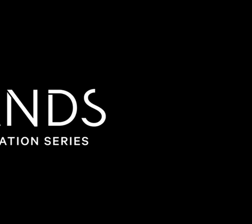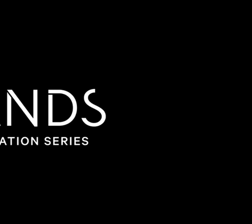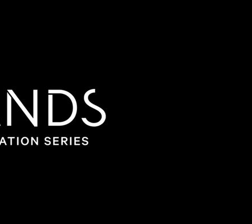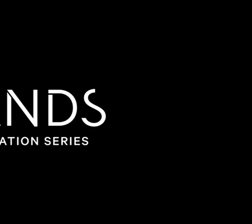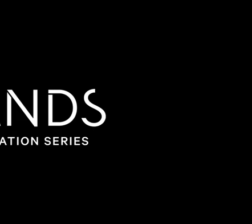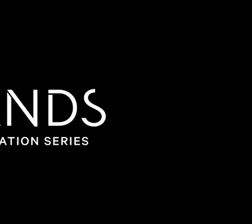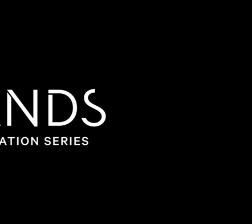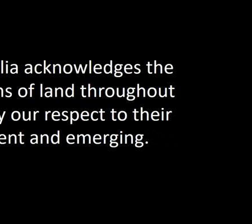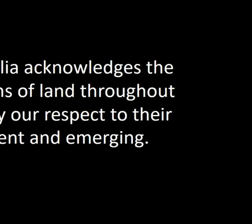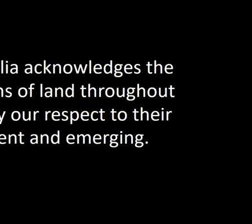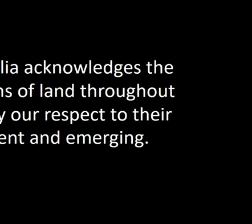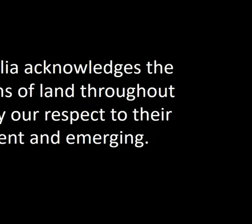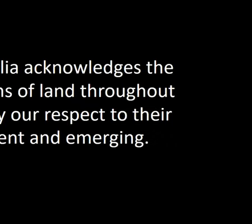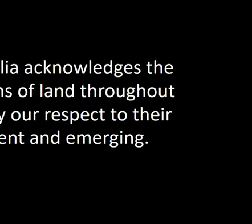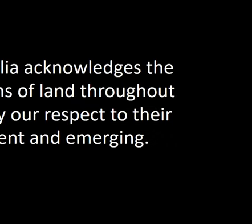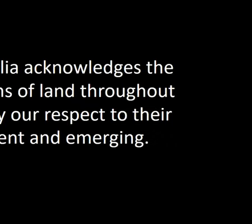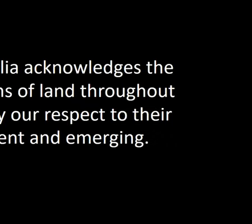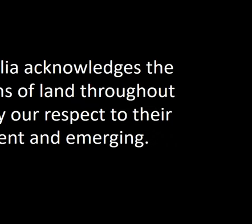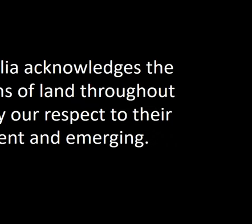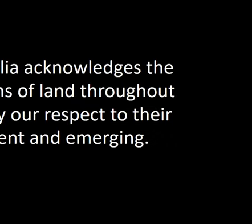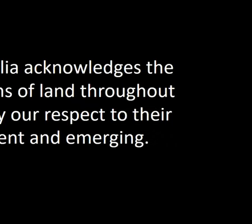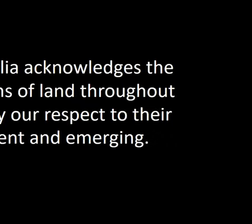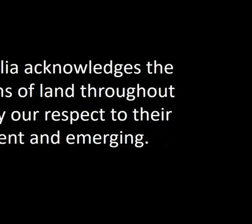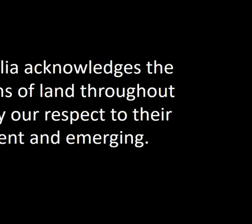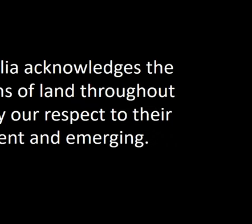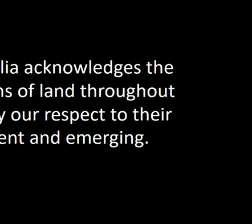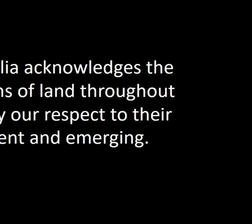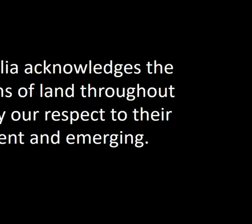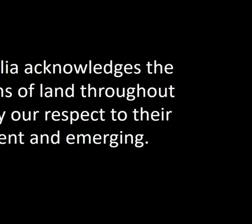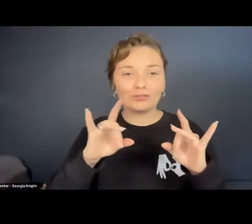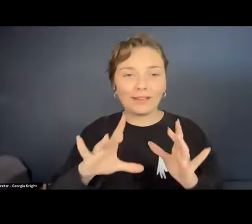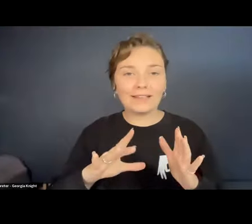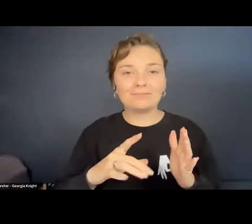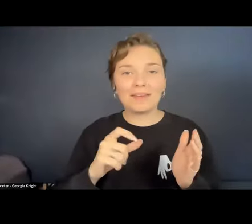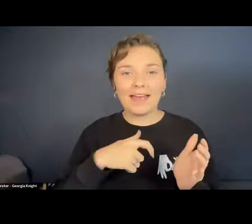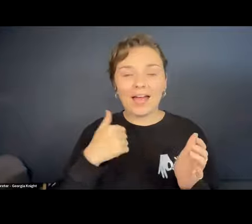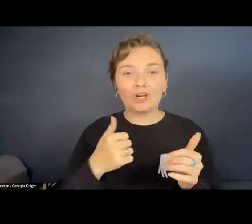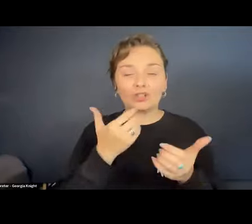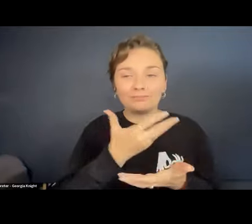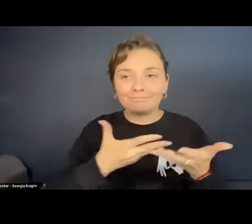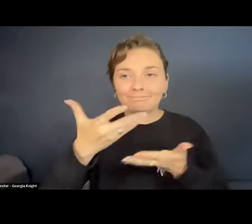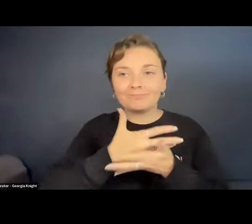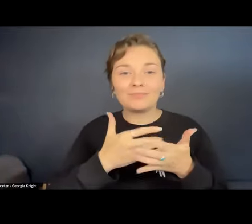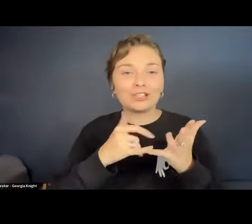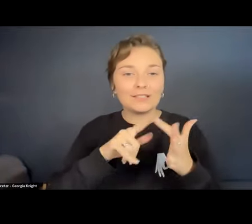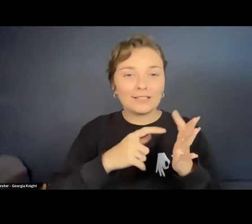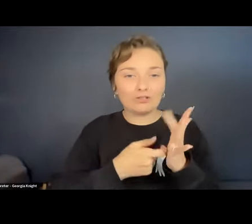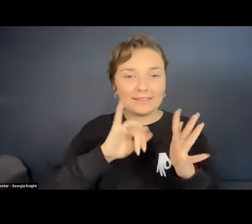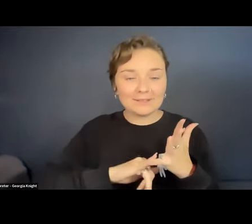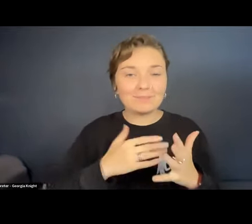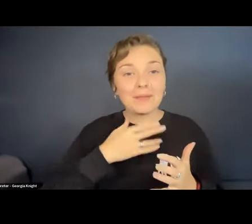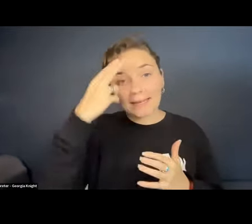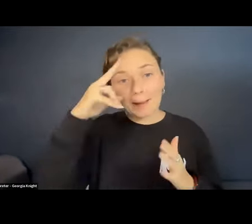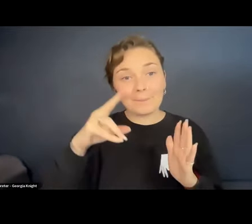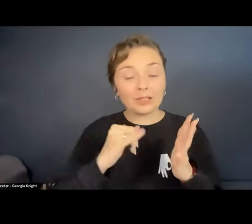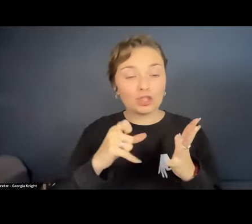Welcome to Regional Arts Australia Art Lens Conversation Series. My name